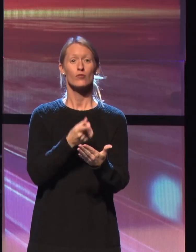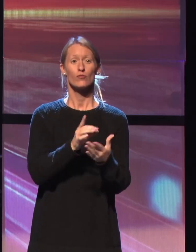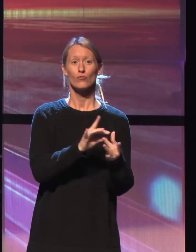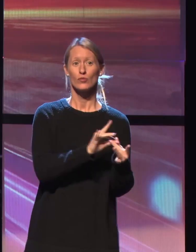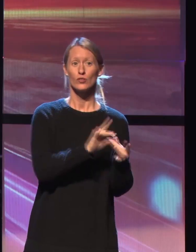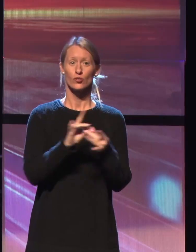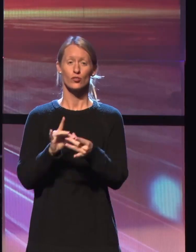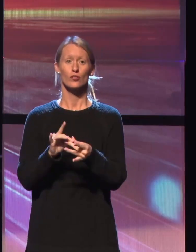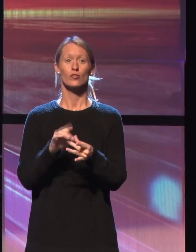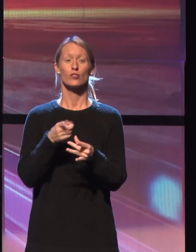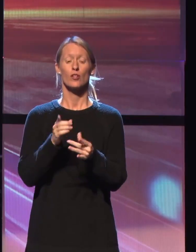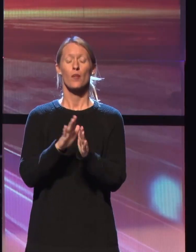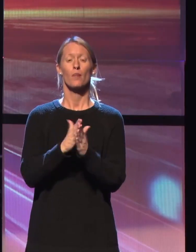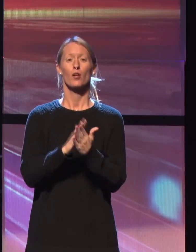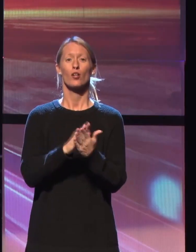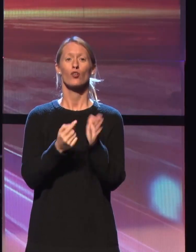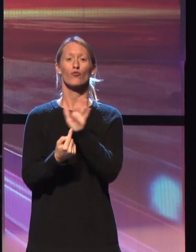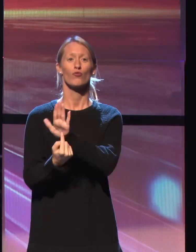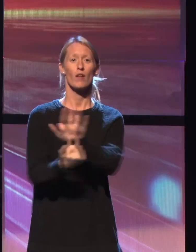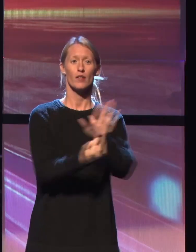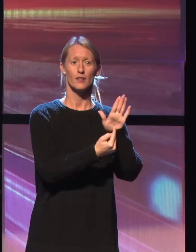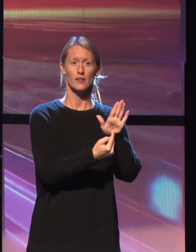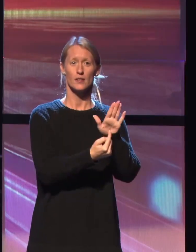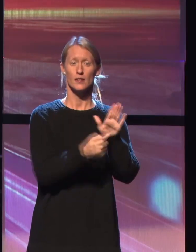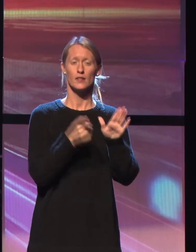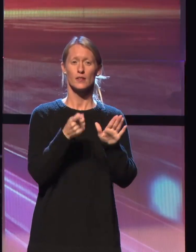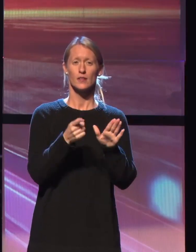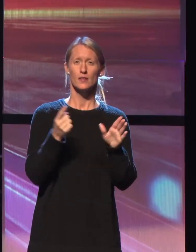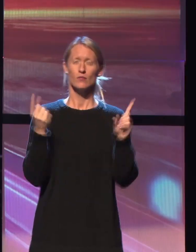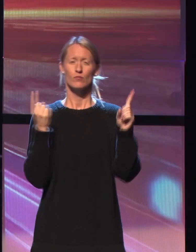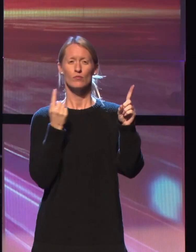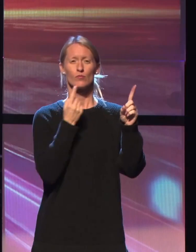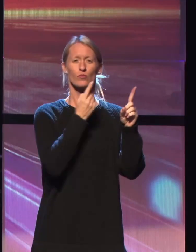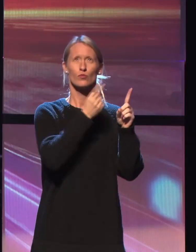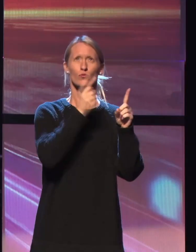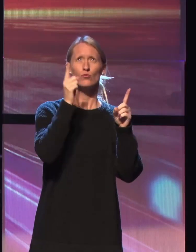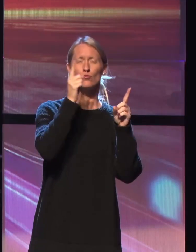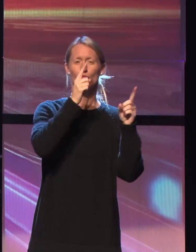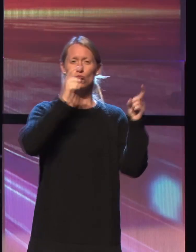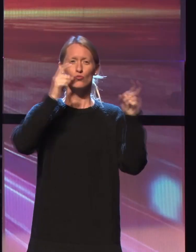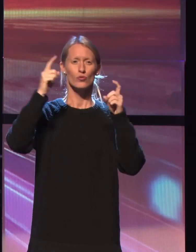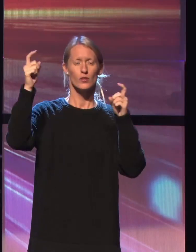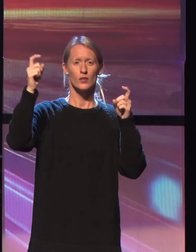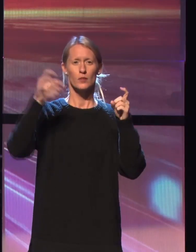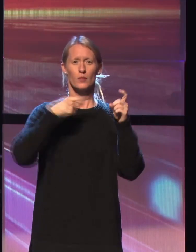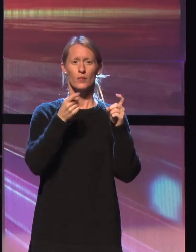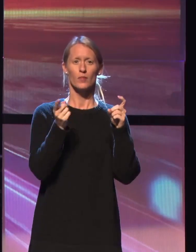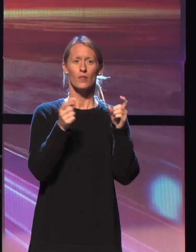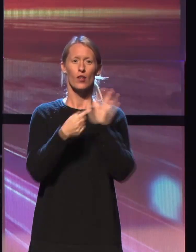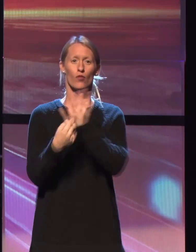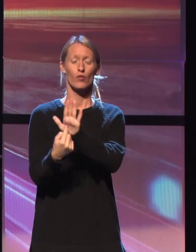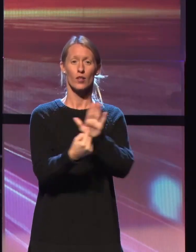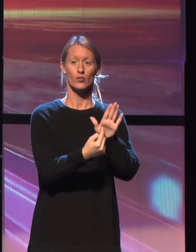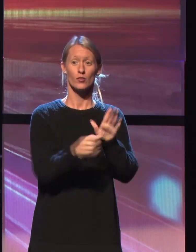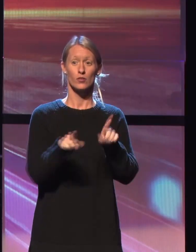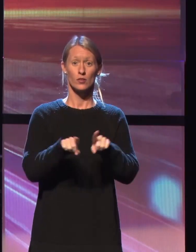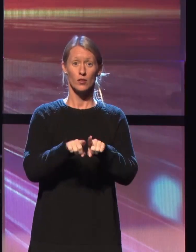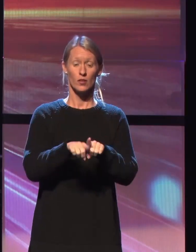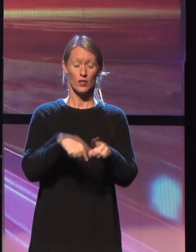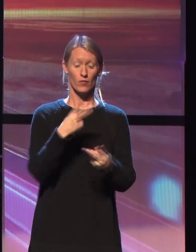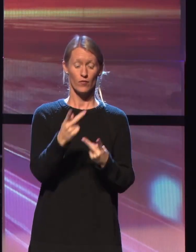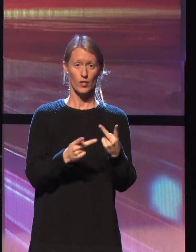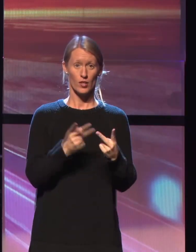about, Revelation. It really speaks to the dream of the Revelation as well. If you're a guest this morning, we have spent the last 4